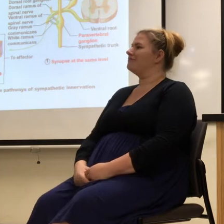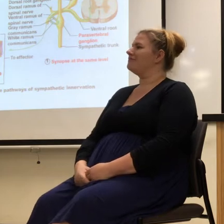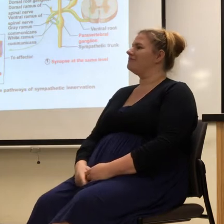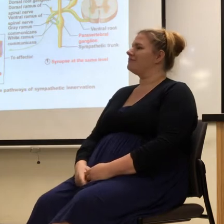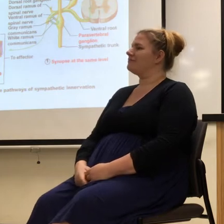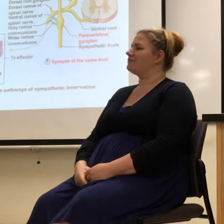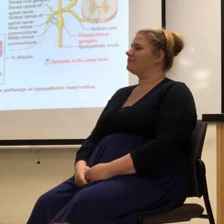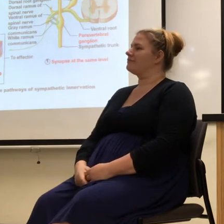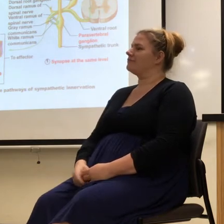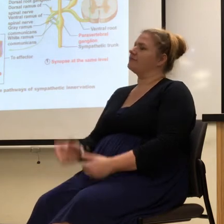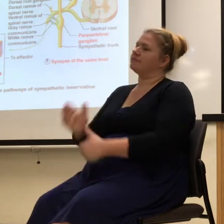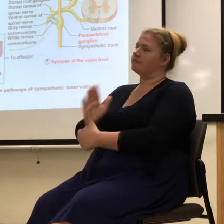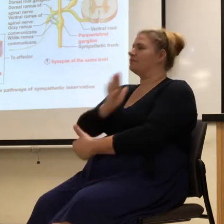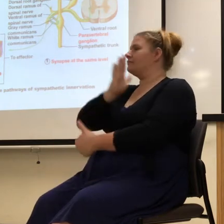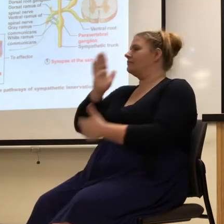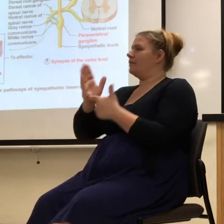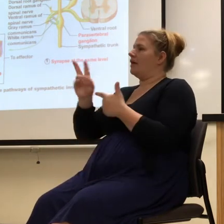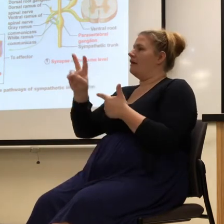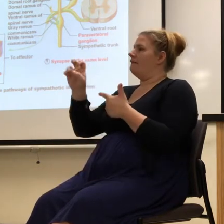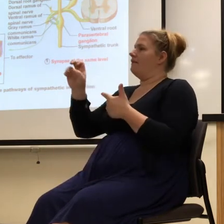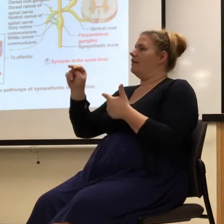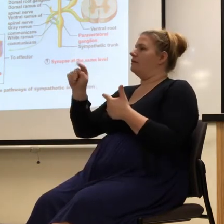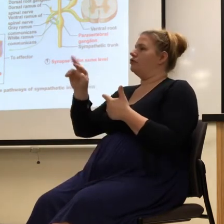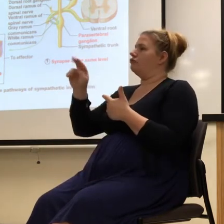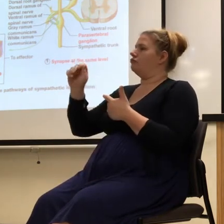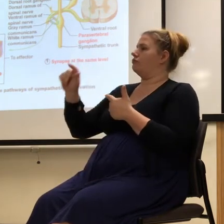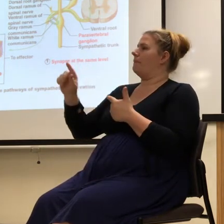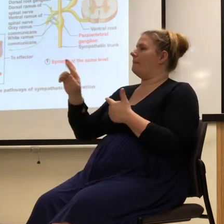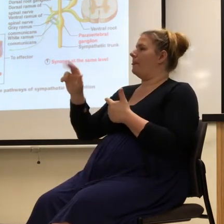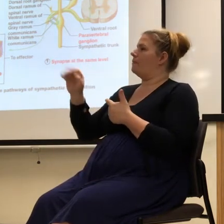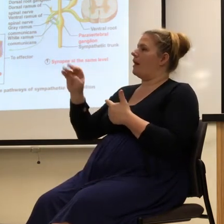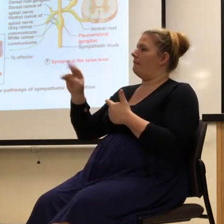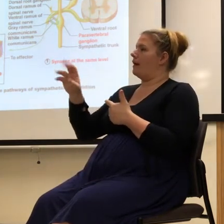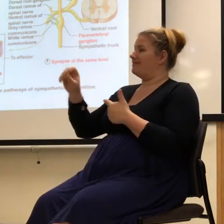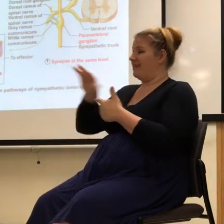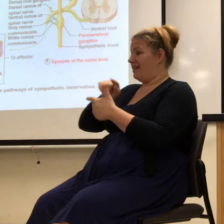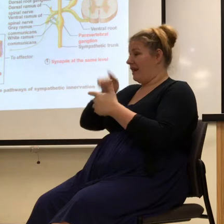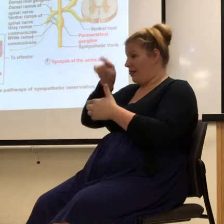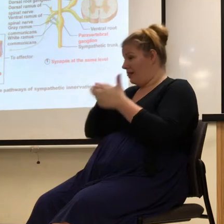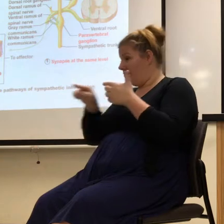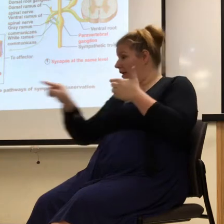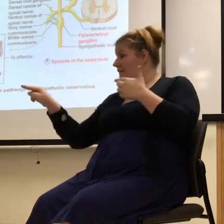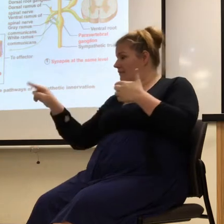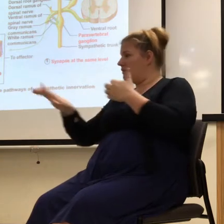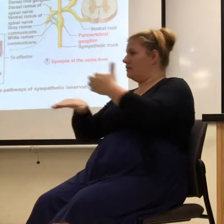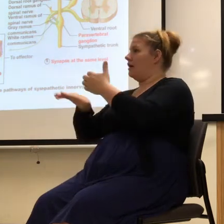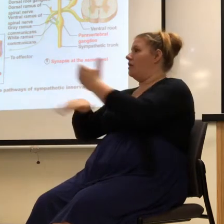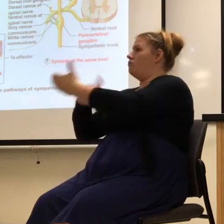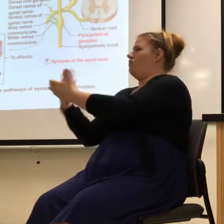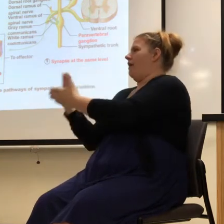Ventral ramus. I'm going to go whatever the target is, to the target.